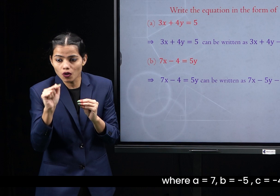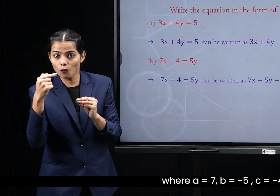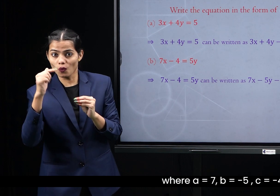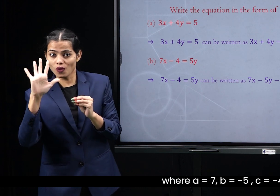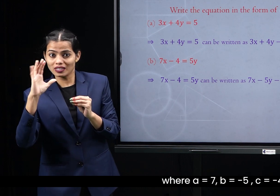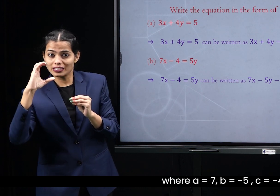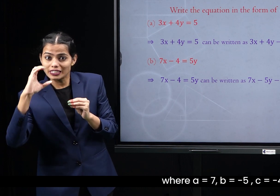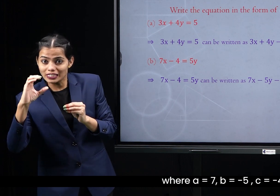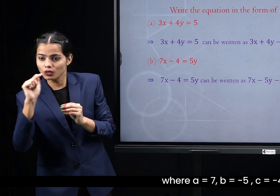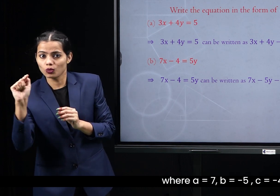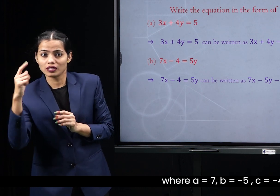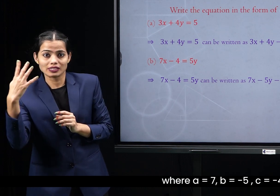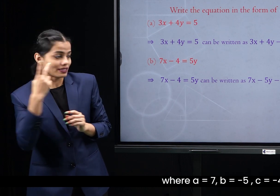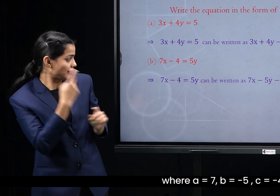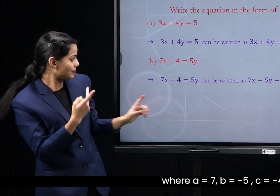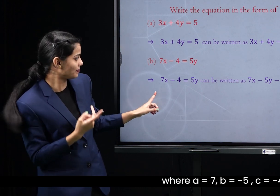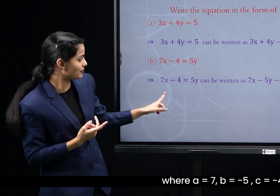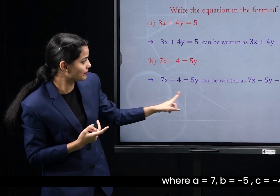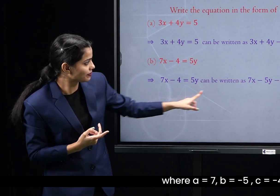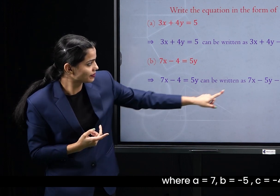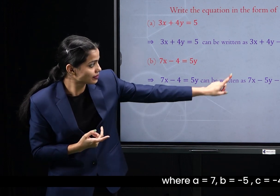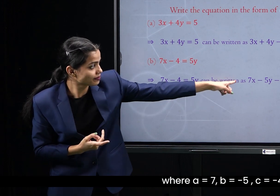is equal to minus 5, c is equal to minus 4.